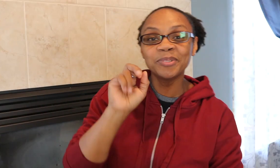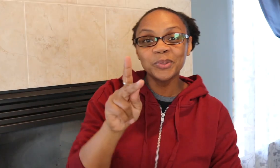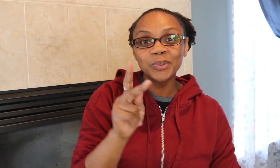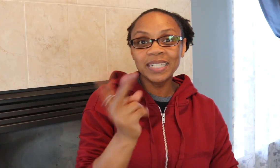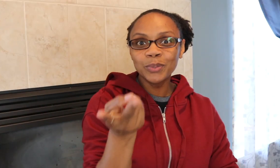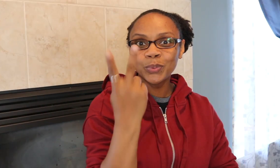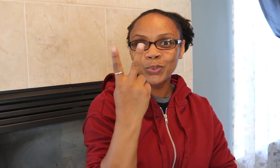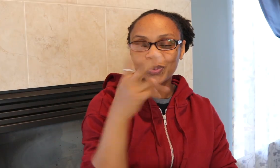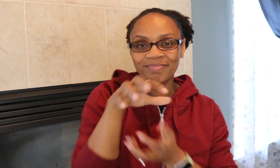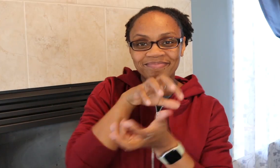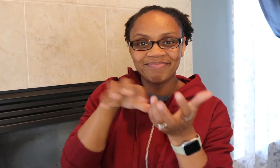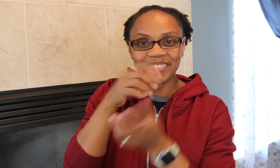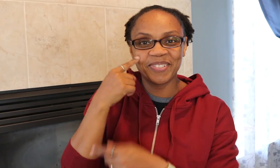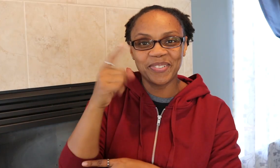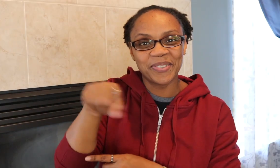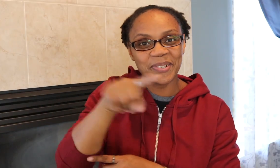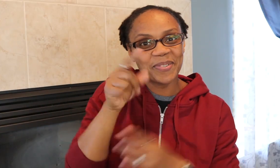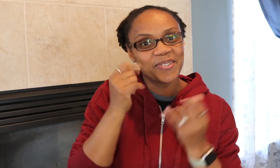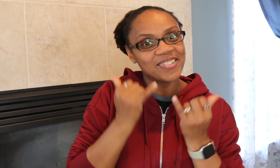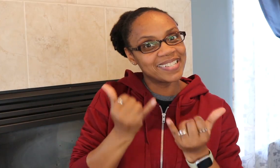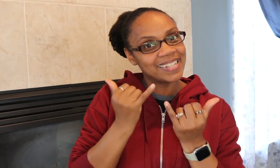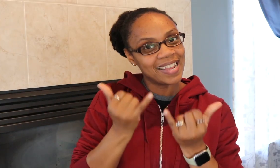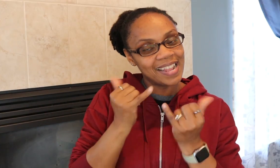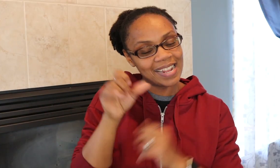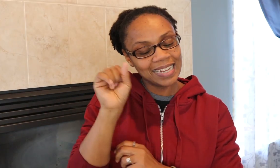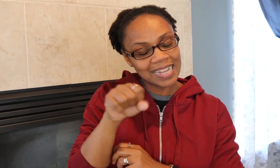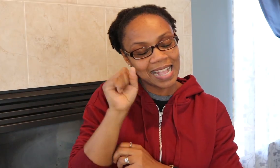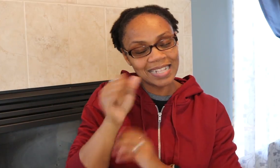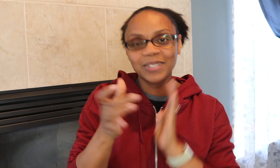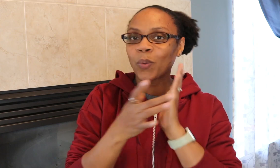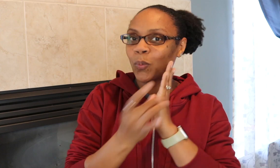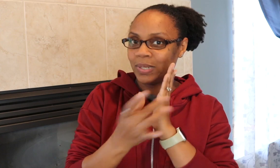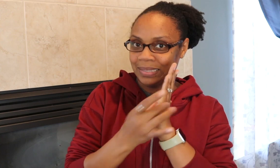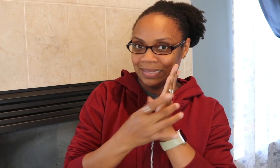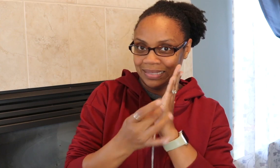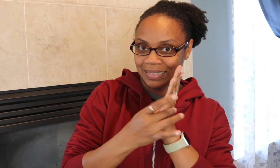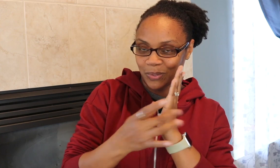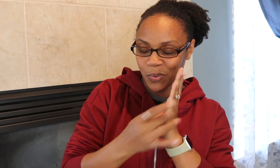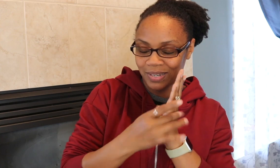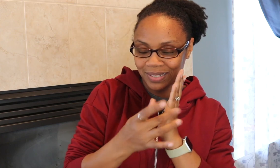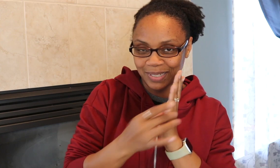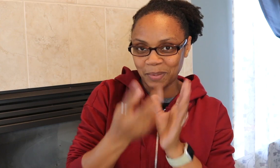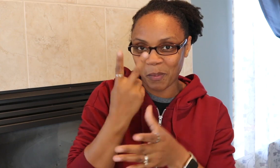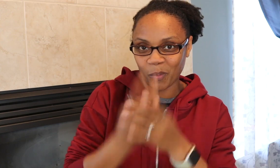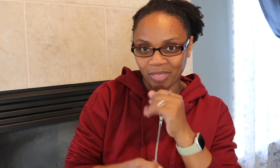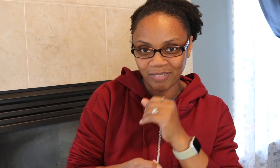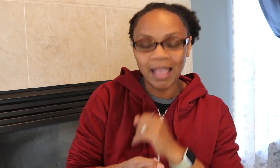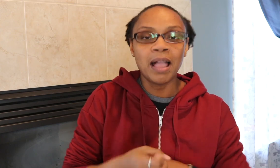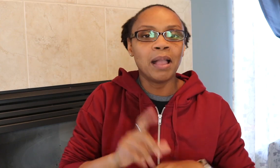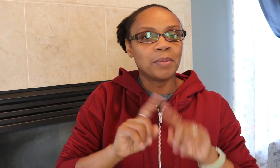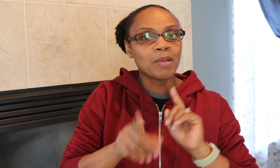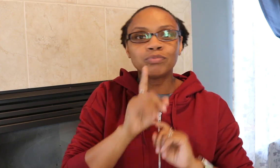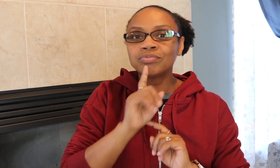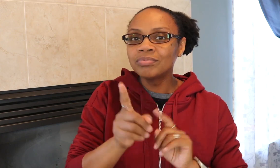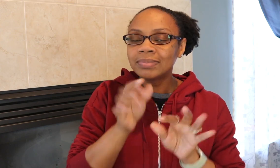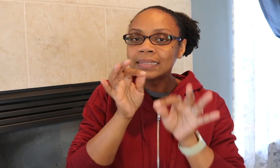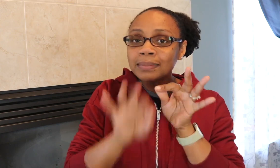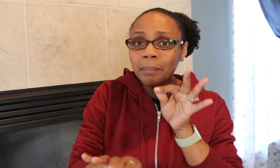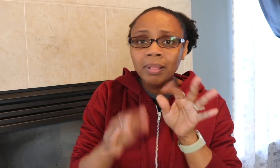Hey guys, okay, I have two recipes for you guys today. They are both oils actually, so they are really